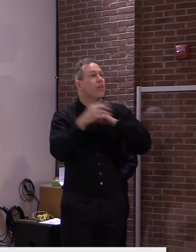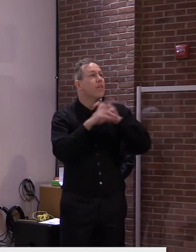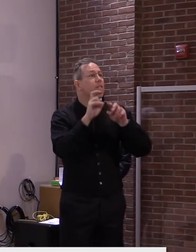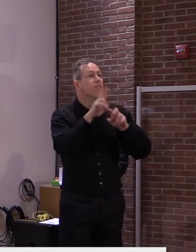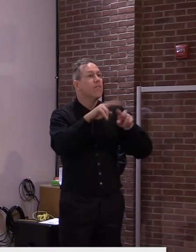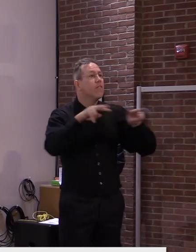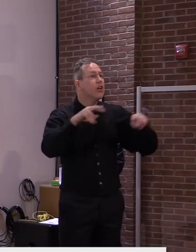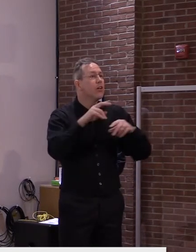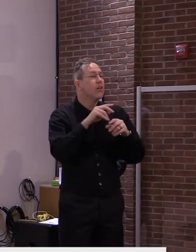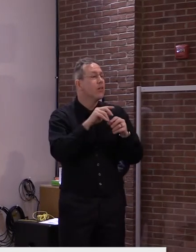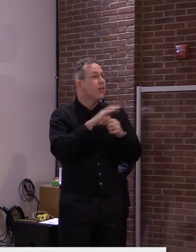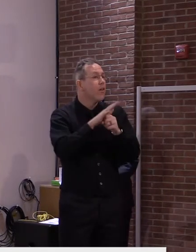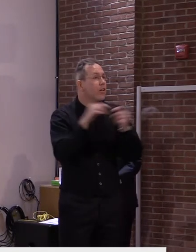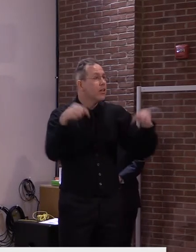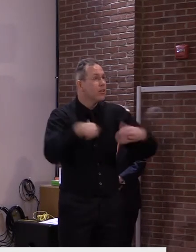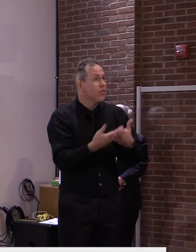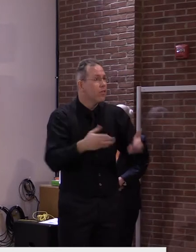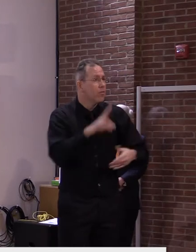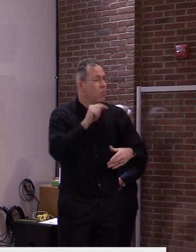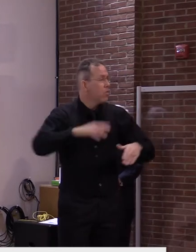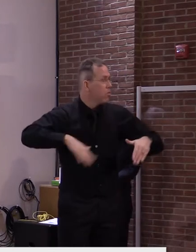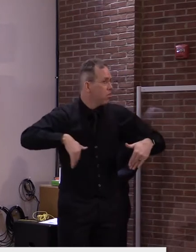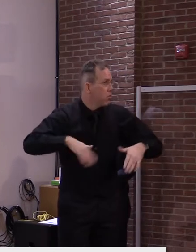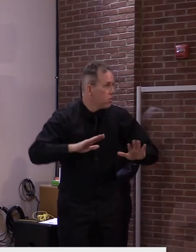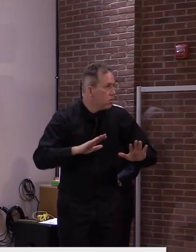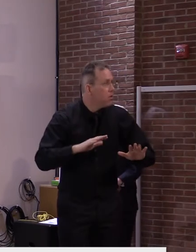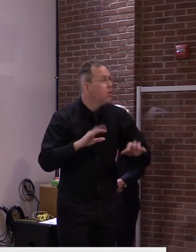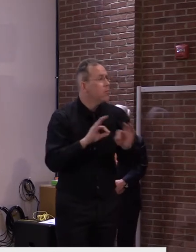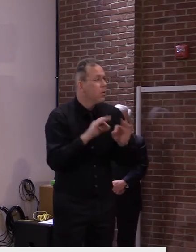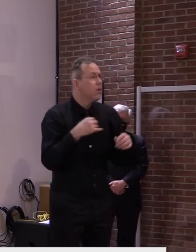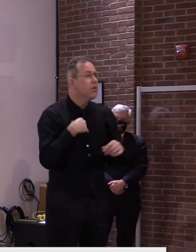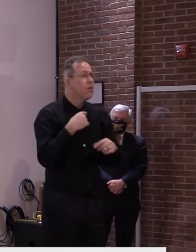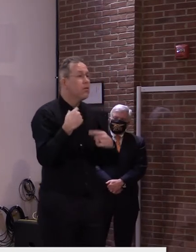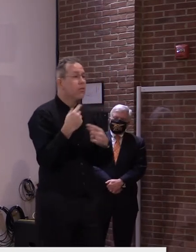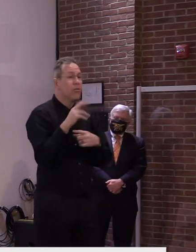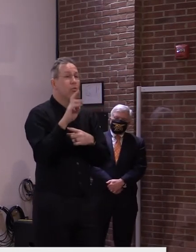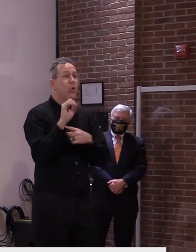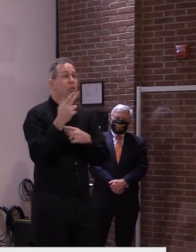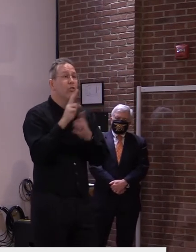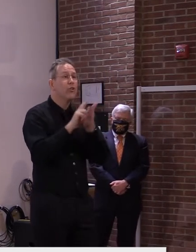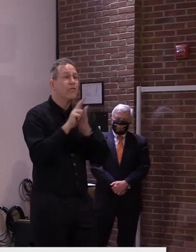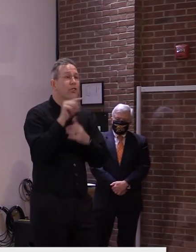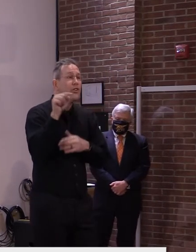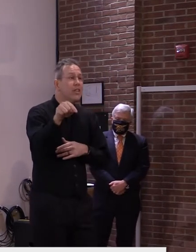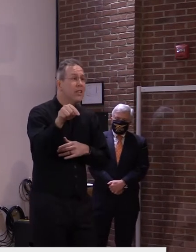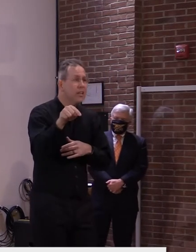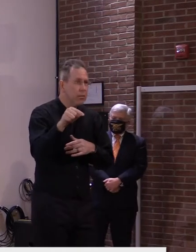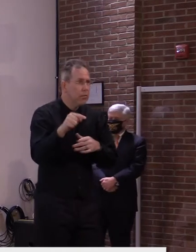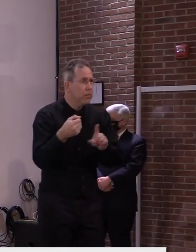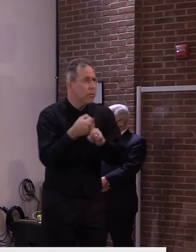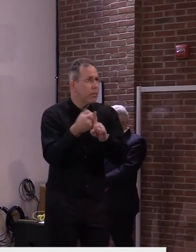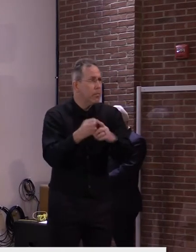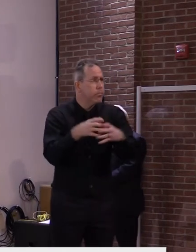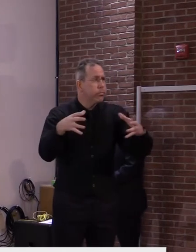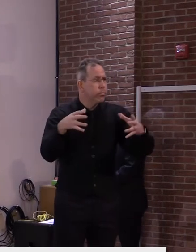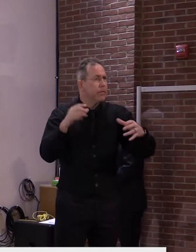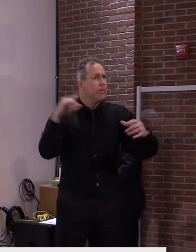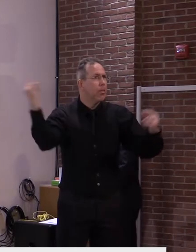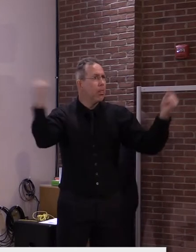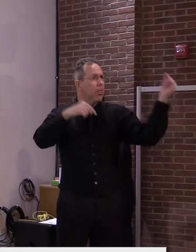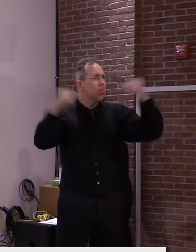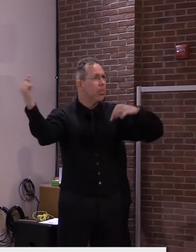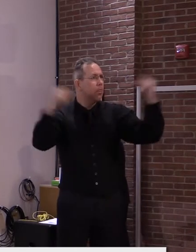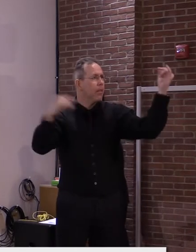only further solidified our resolve to make sure that we have more capacity to do genome